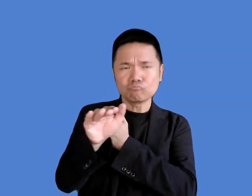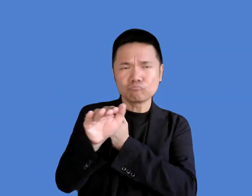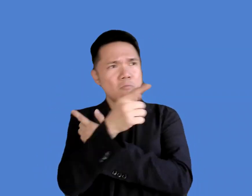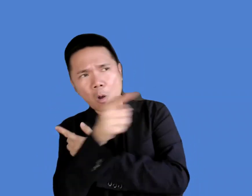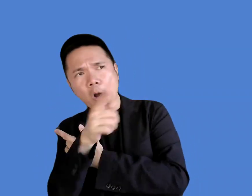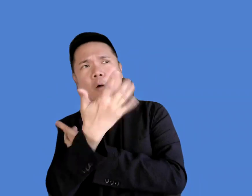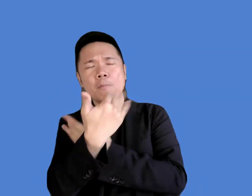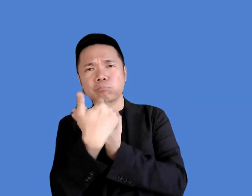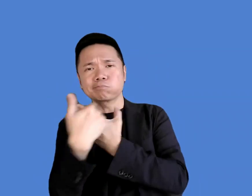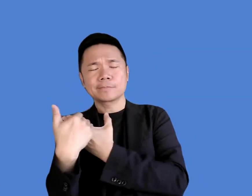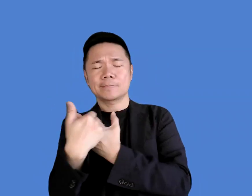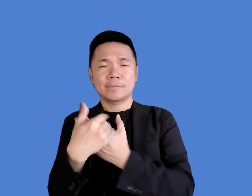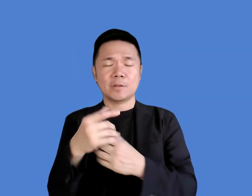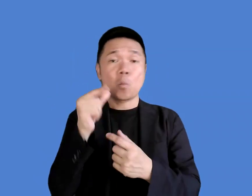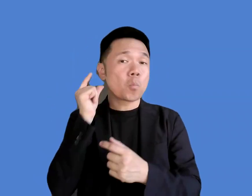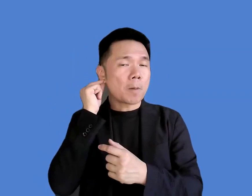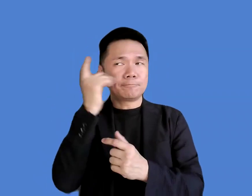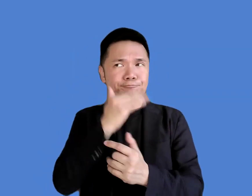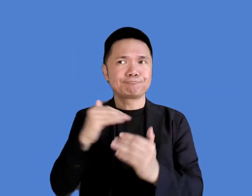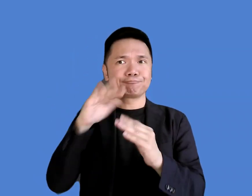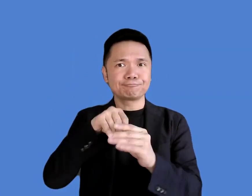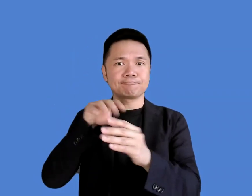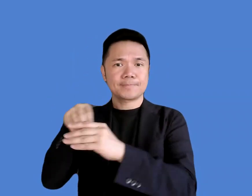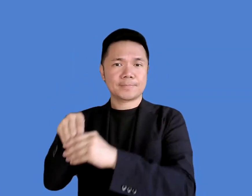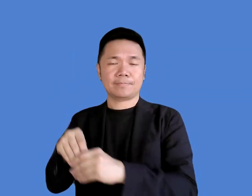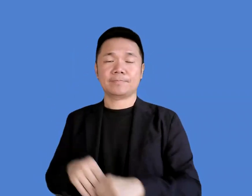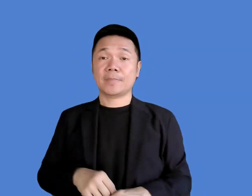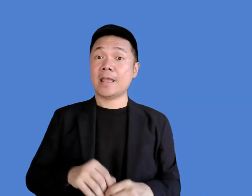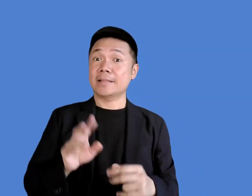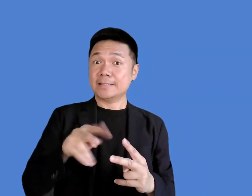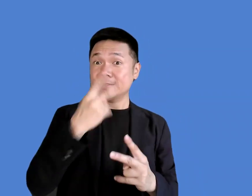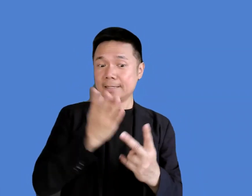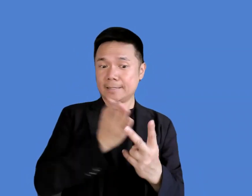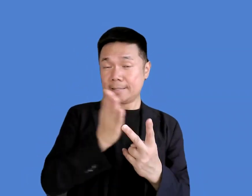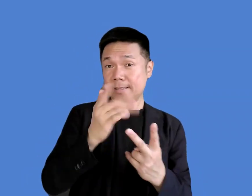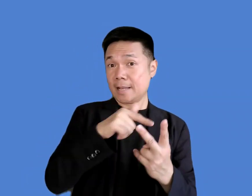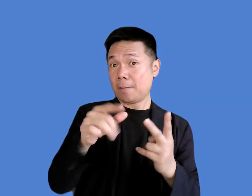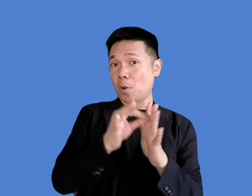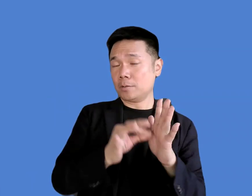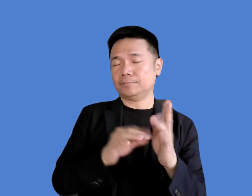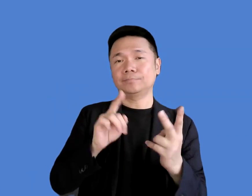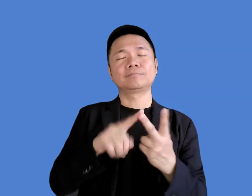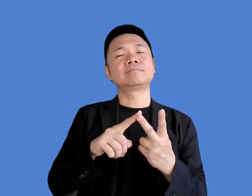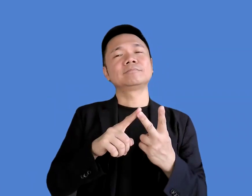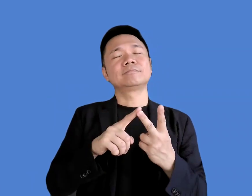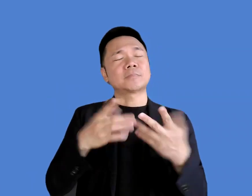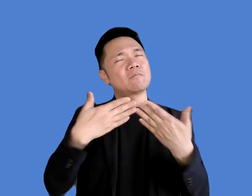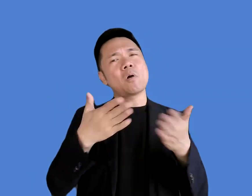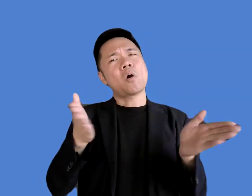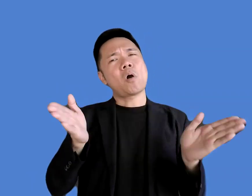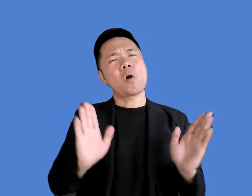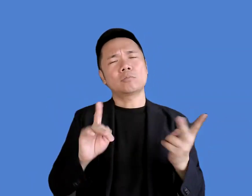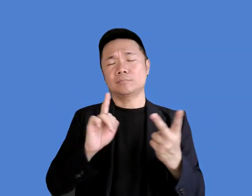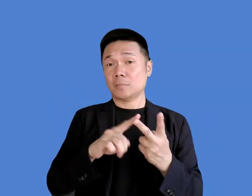right? So, and secondly, on our enabling policies, that spans the entire career